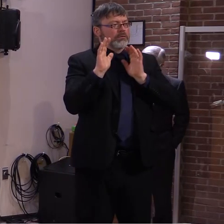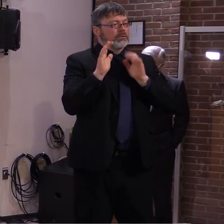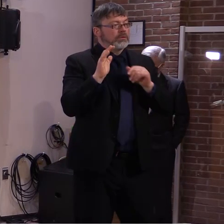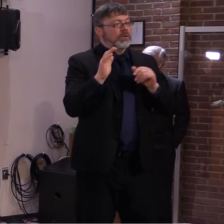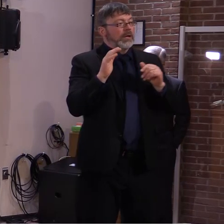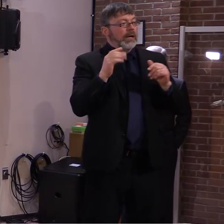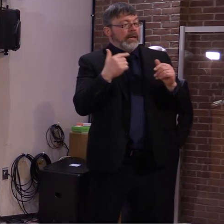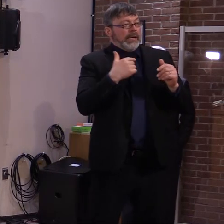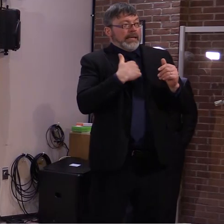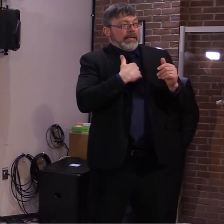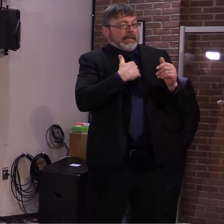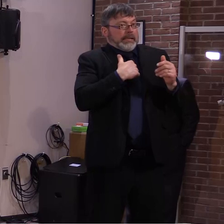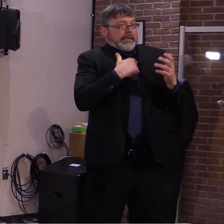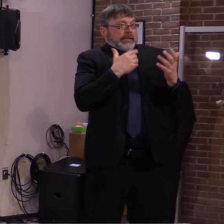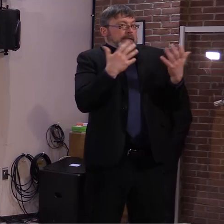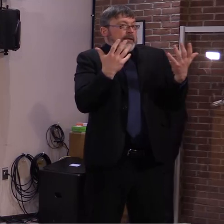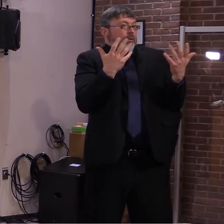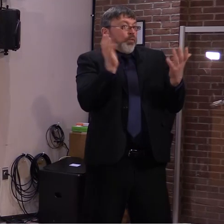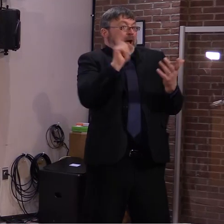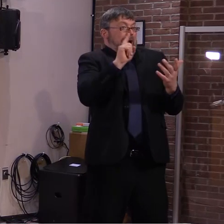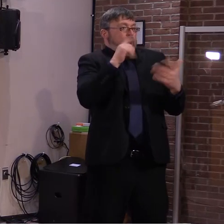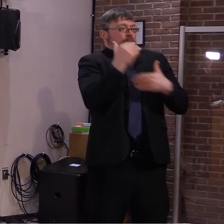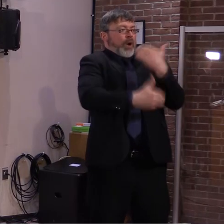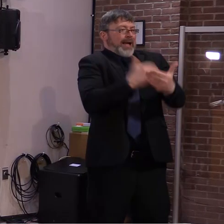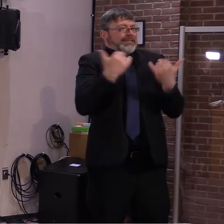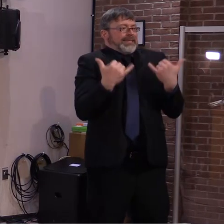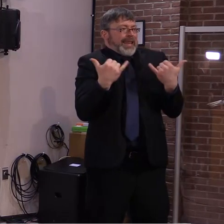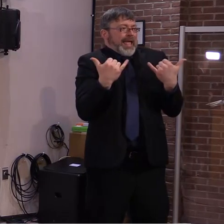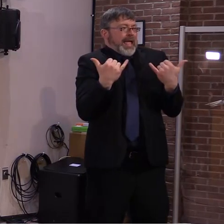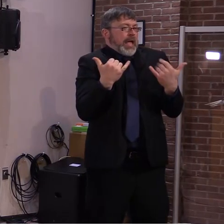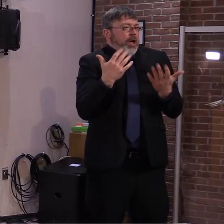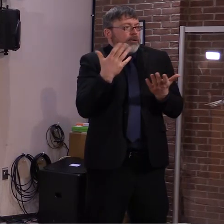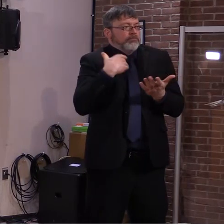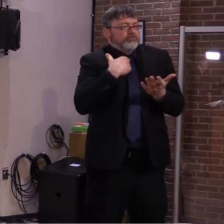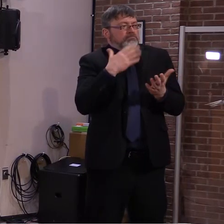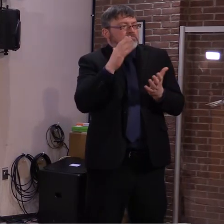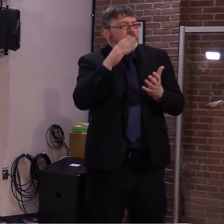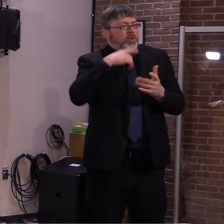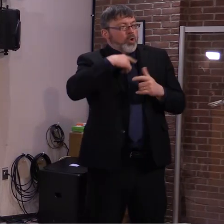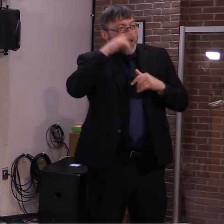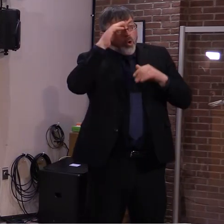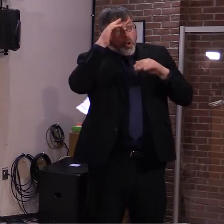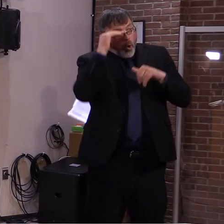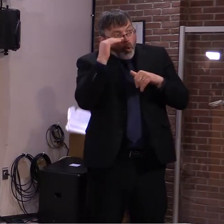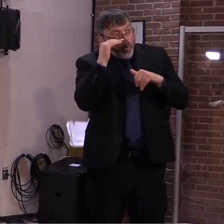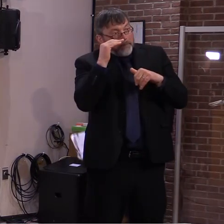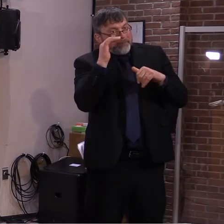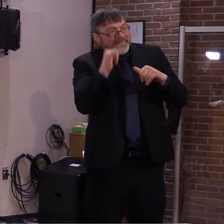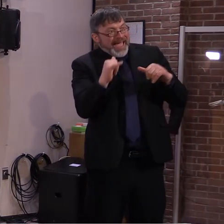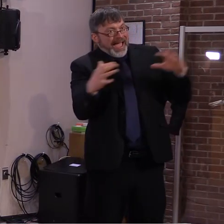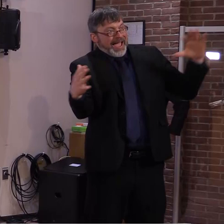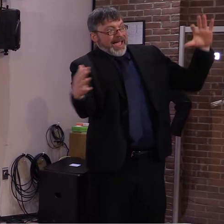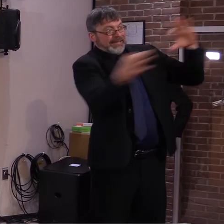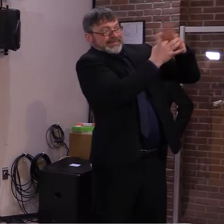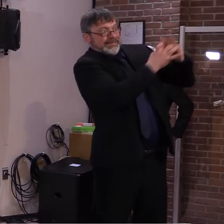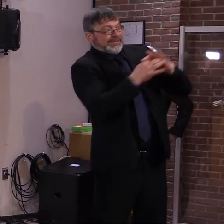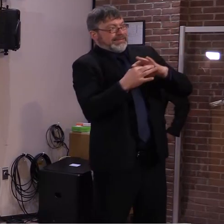progress. I think they were hoping to attach it to a bill that may be passed out next week.